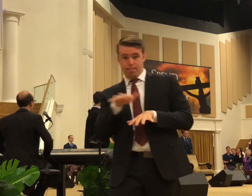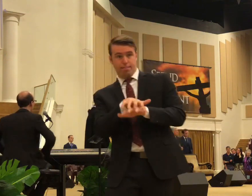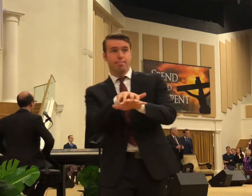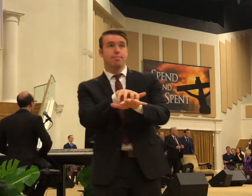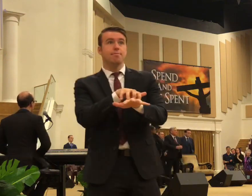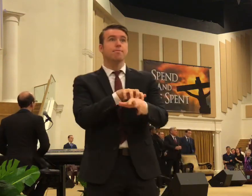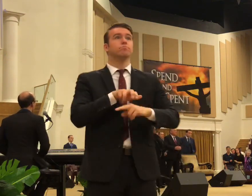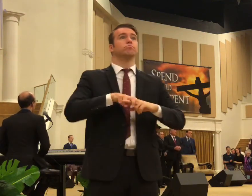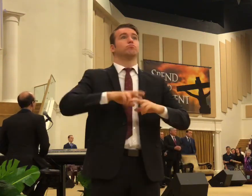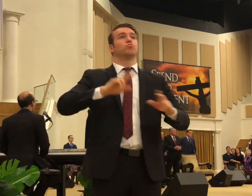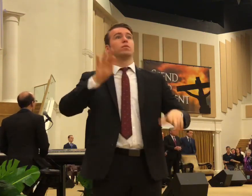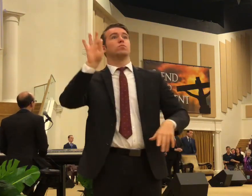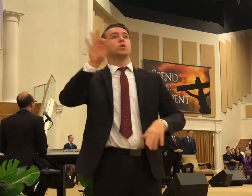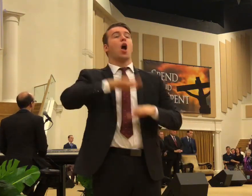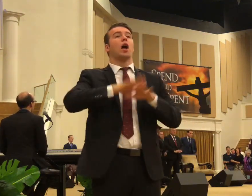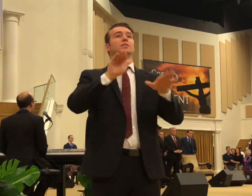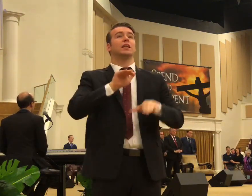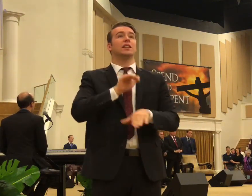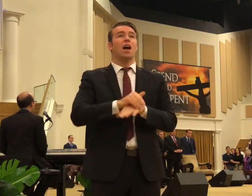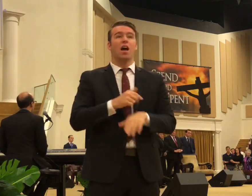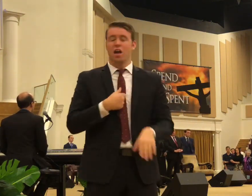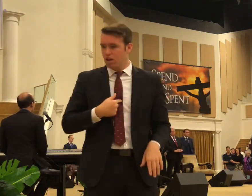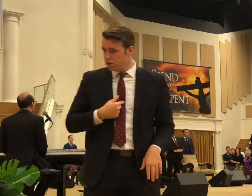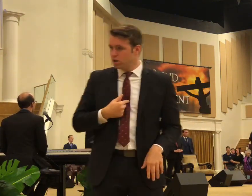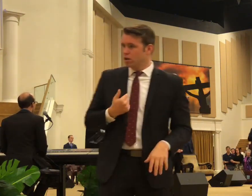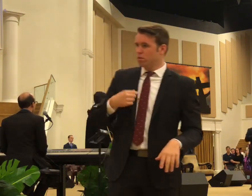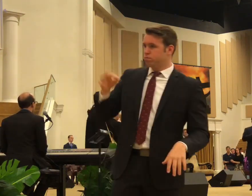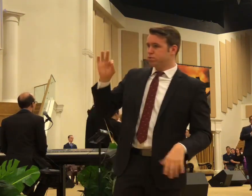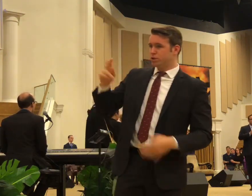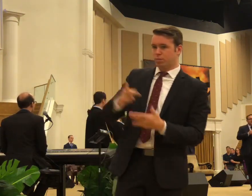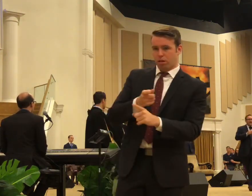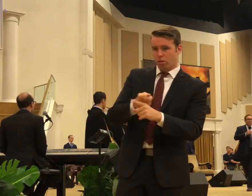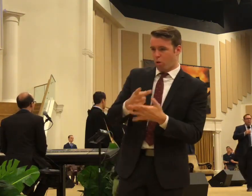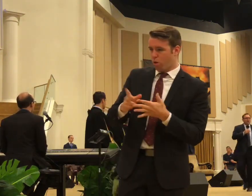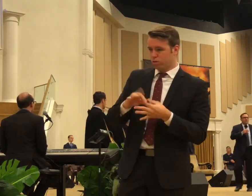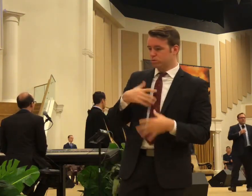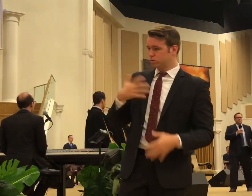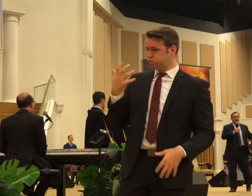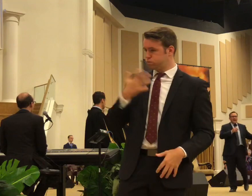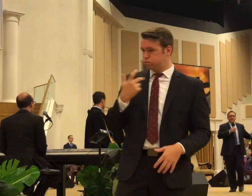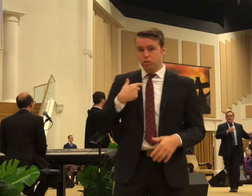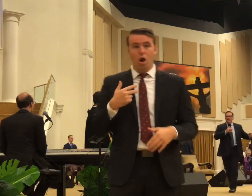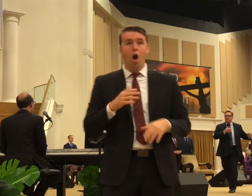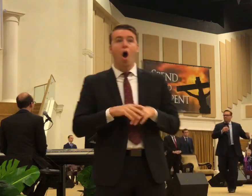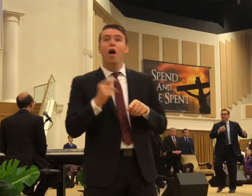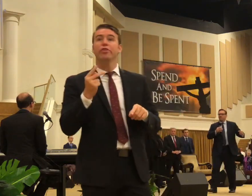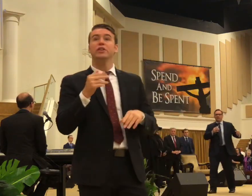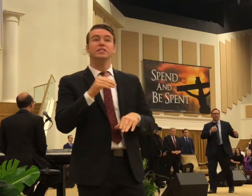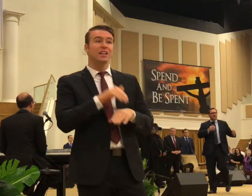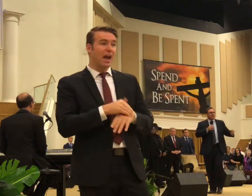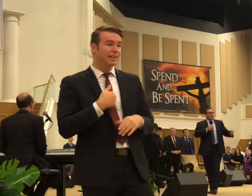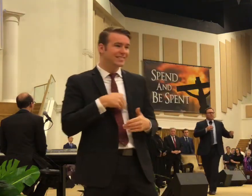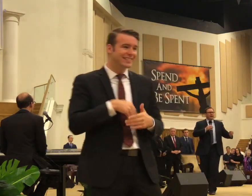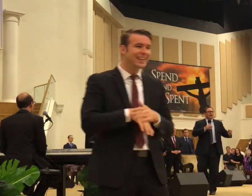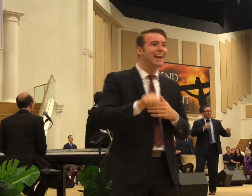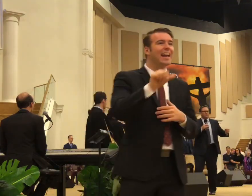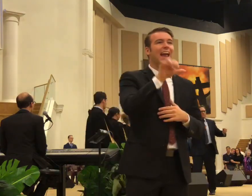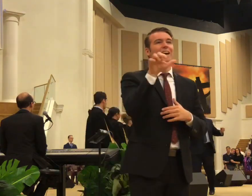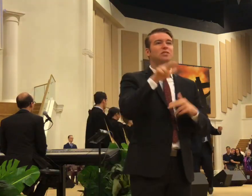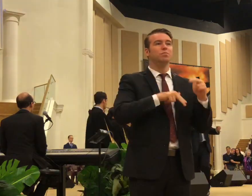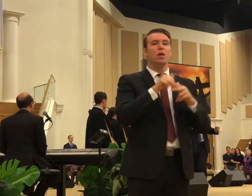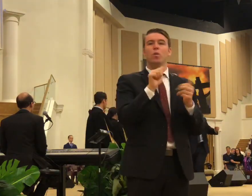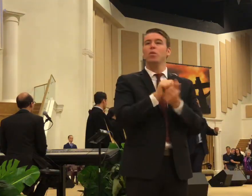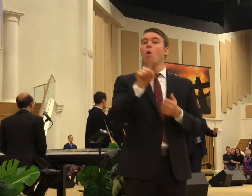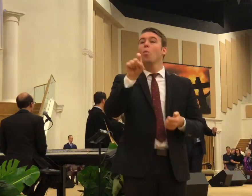in that building on Sunday, and I preached and people received the Holy Ghost. And then on Thursday night, I walked into an air-conditioned building with about